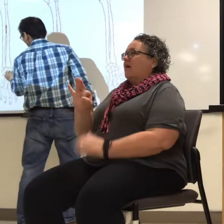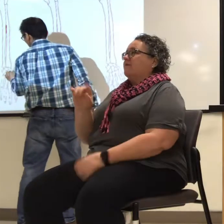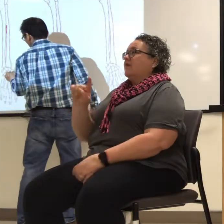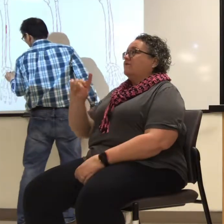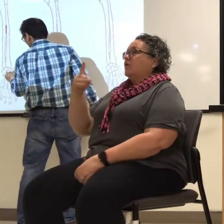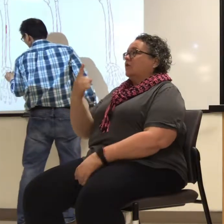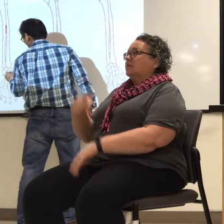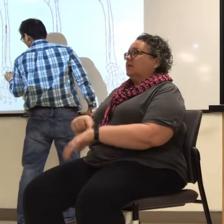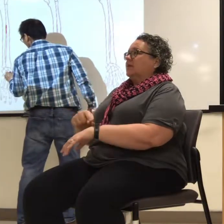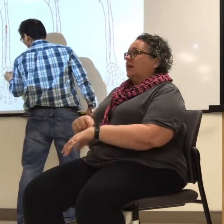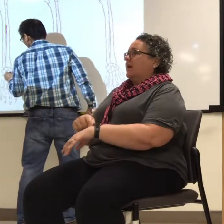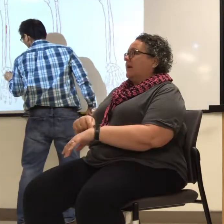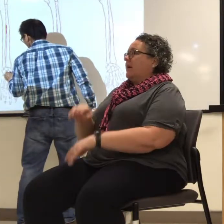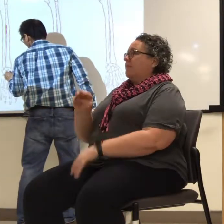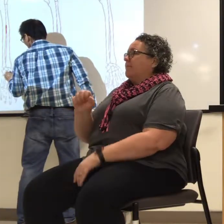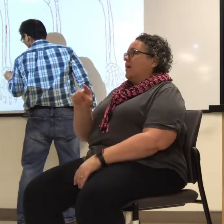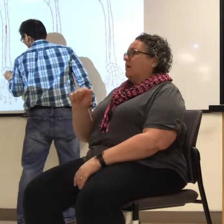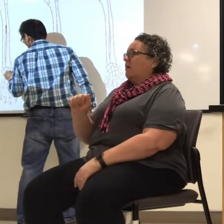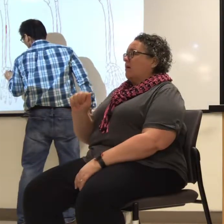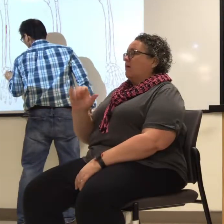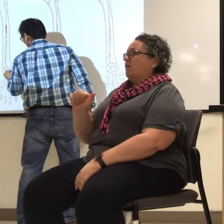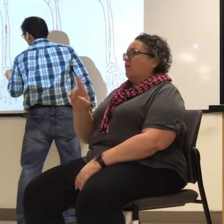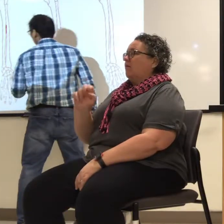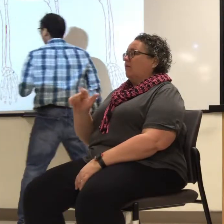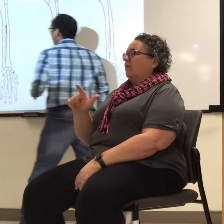right around here.